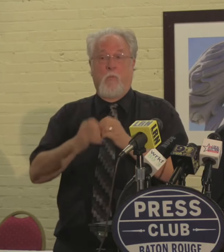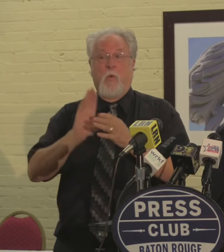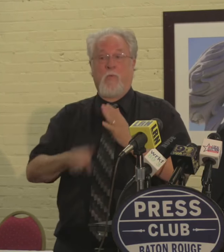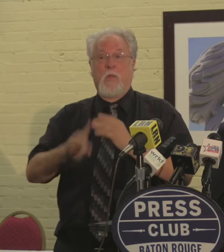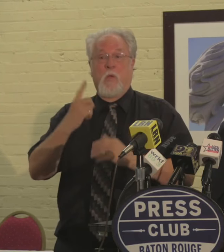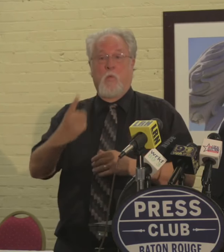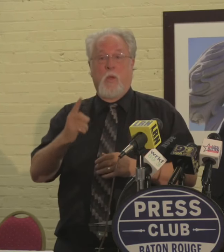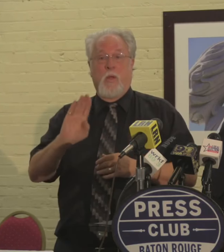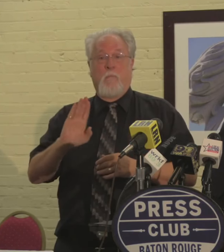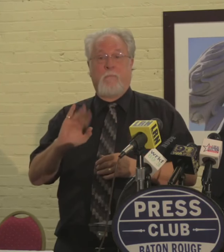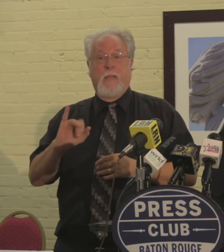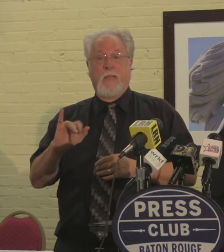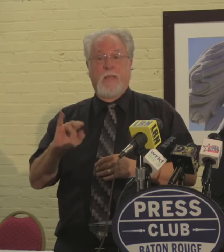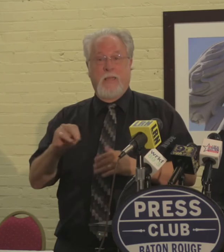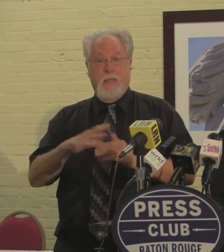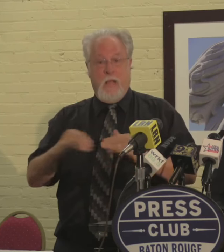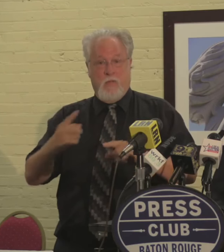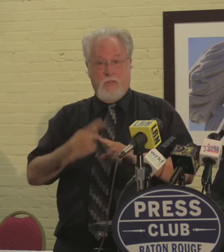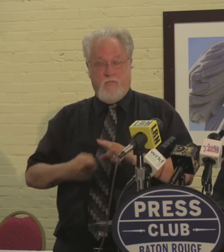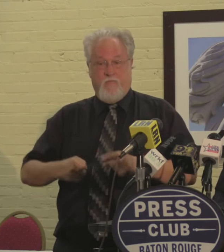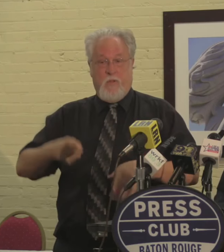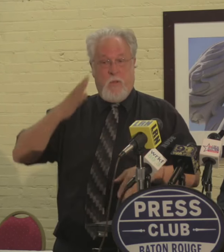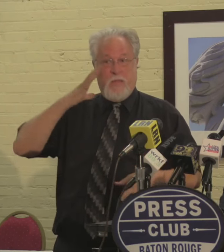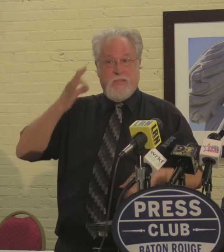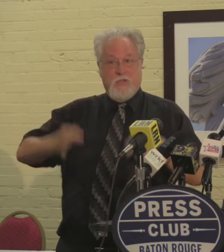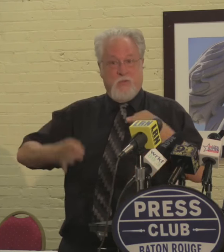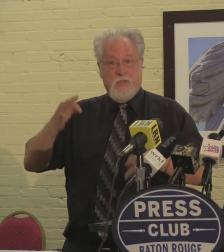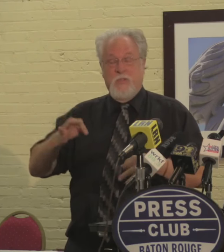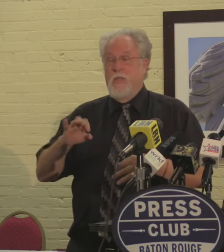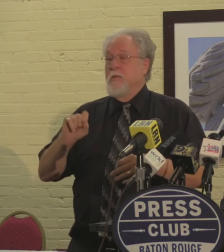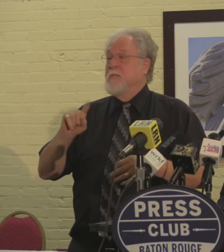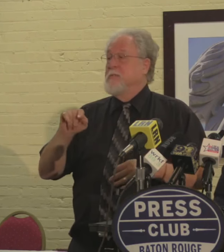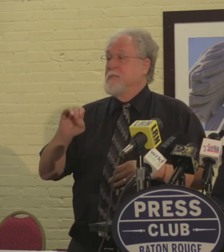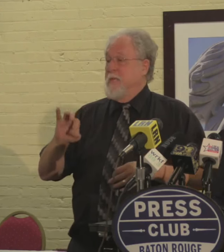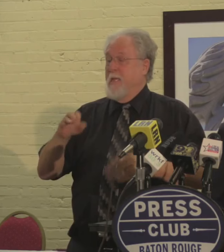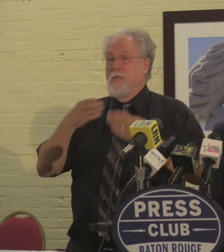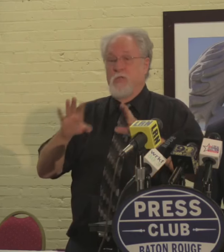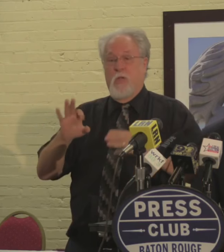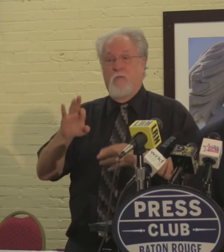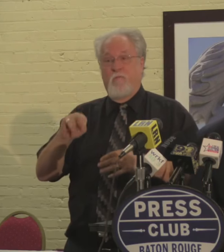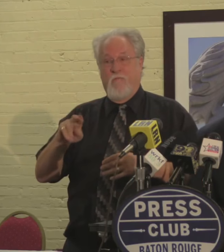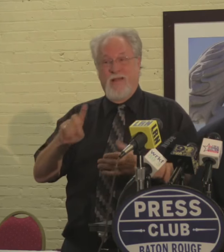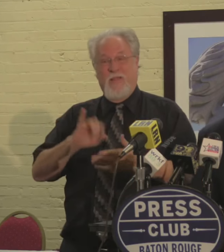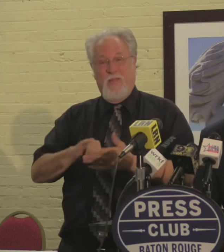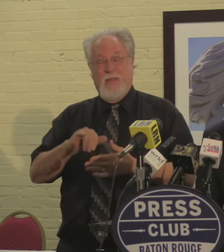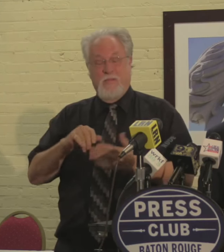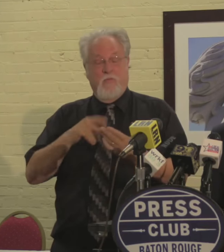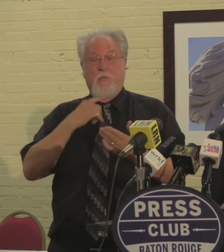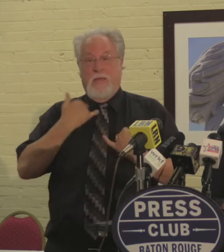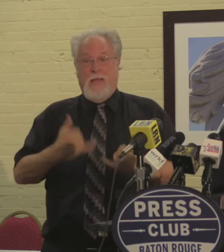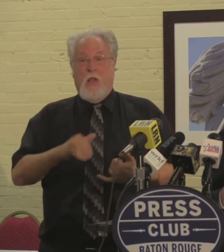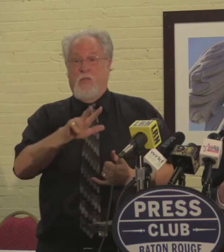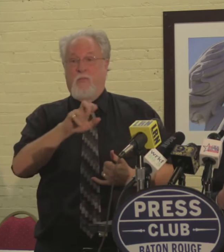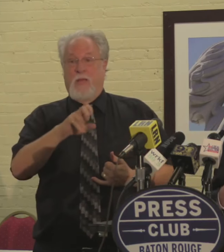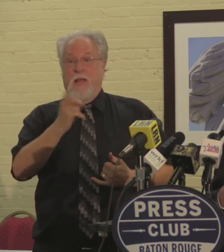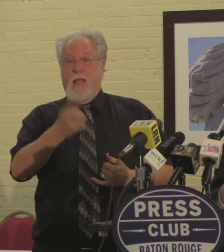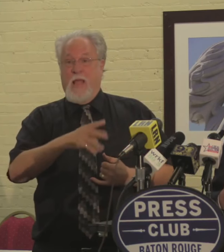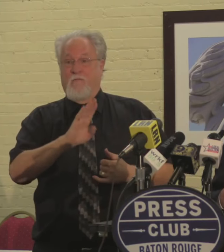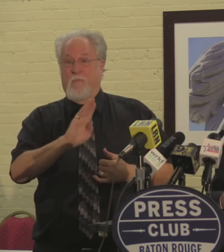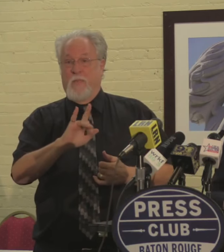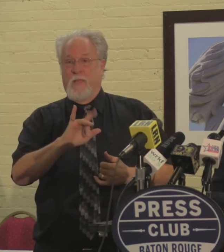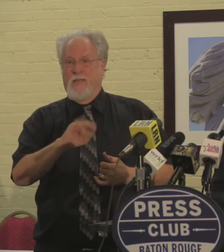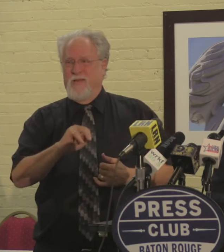billion out of the discretionary state general fund, which totals $3.5 billion. And that's why it's such